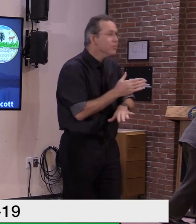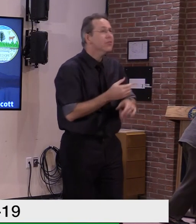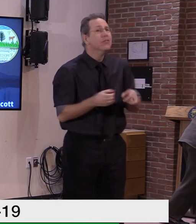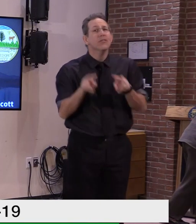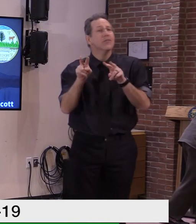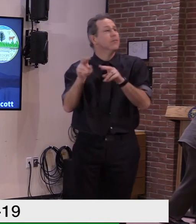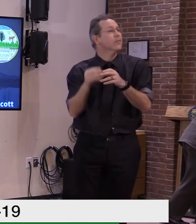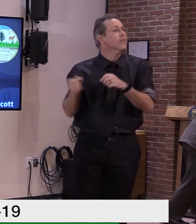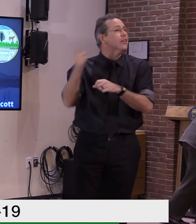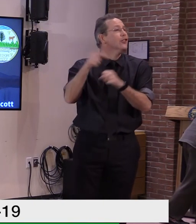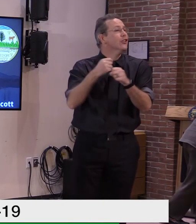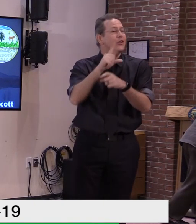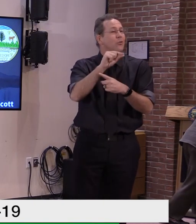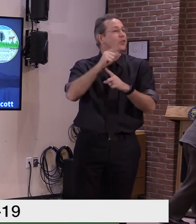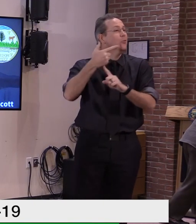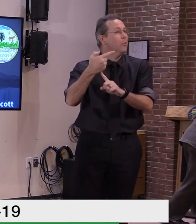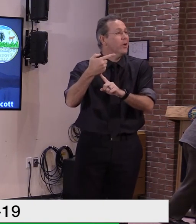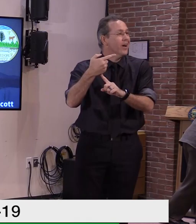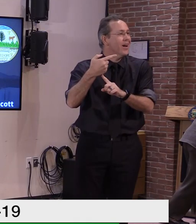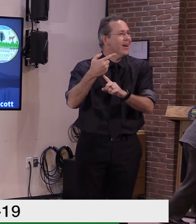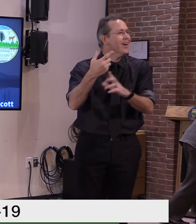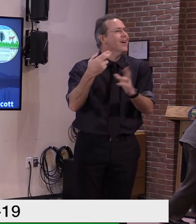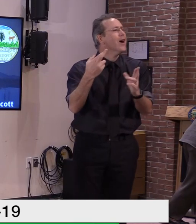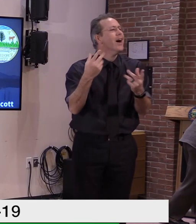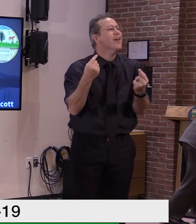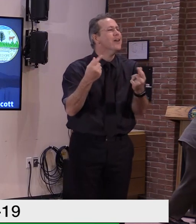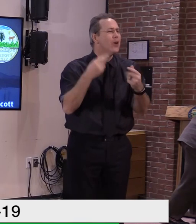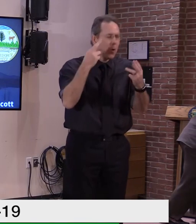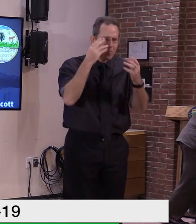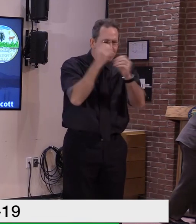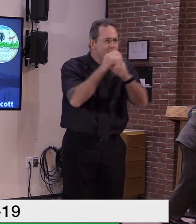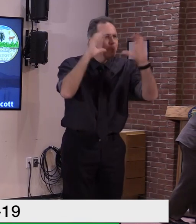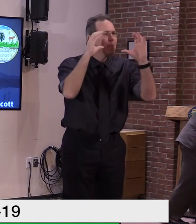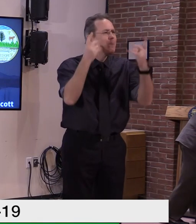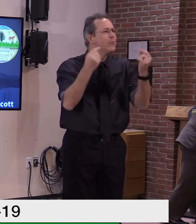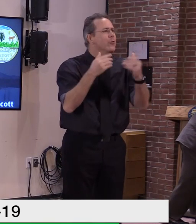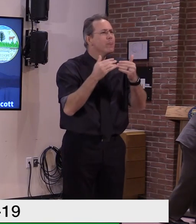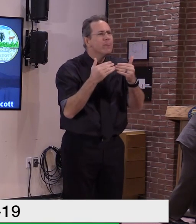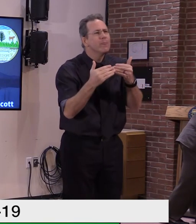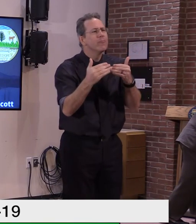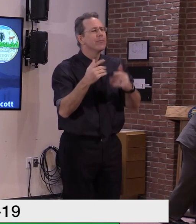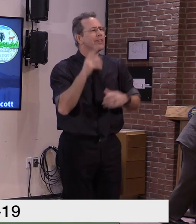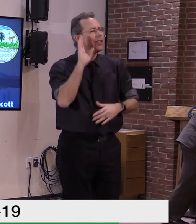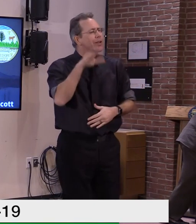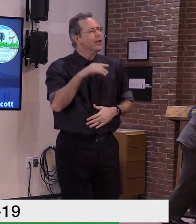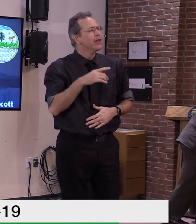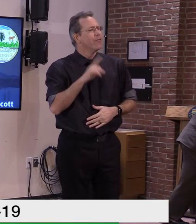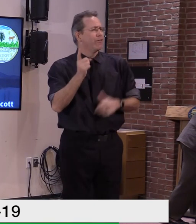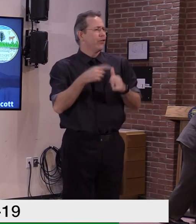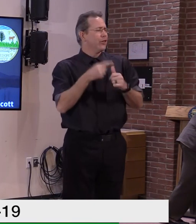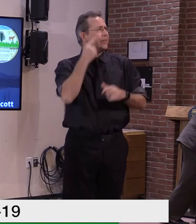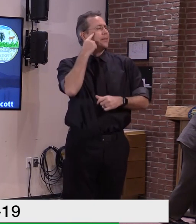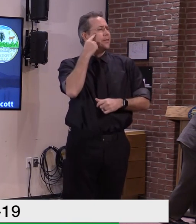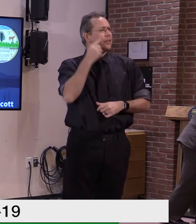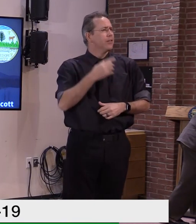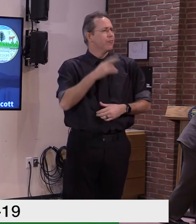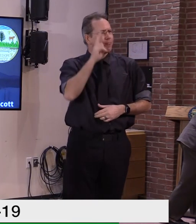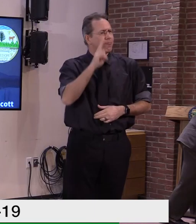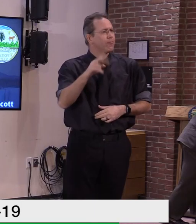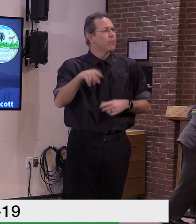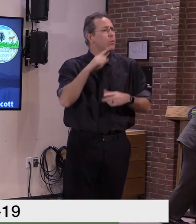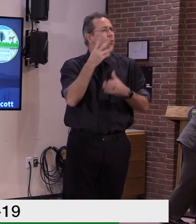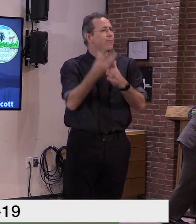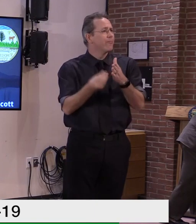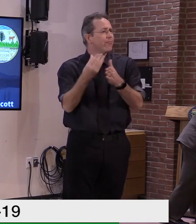136 Vermonters who lost their lives to this pandemic. And keep in mind that that number likely would have been